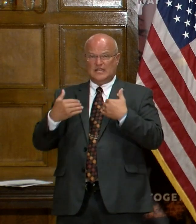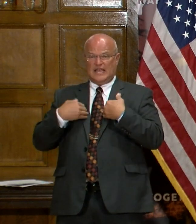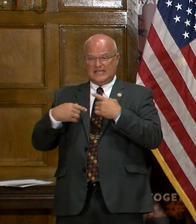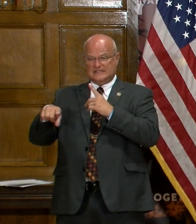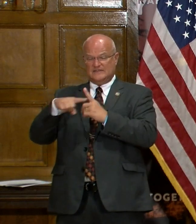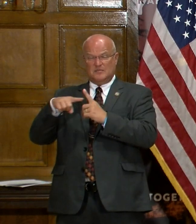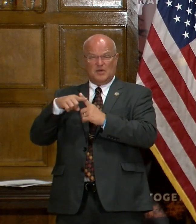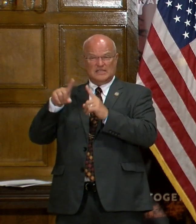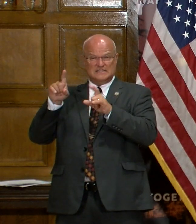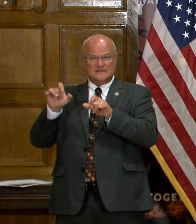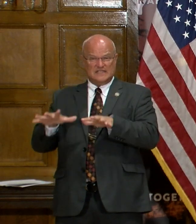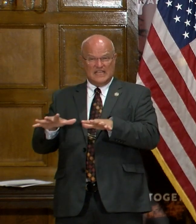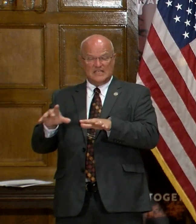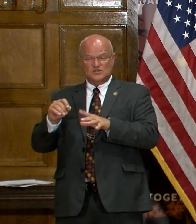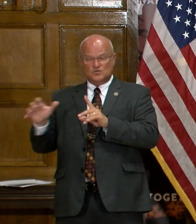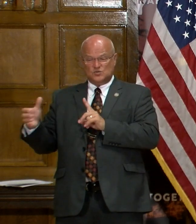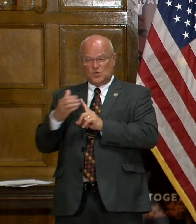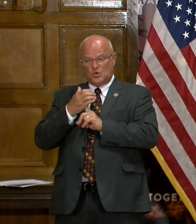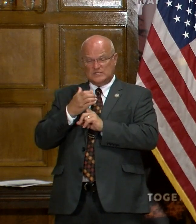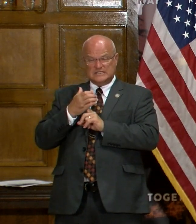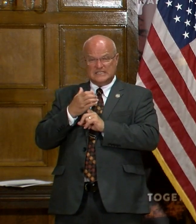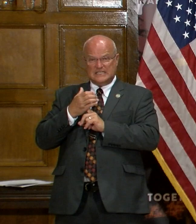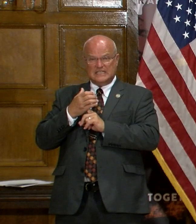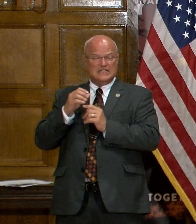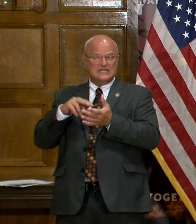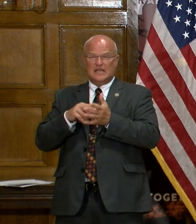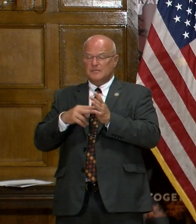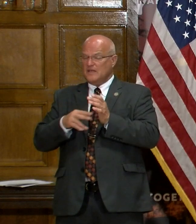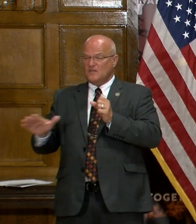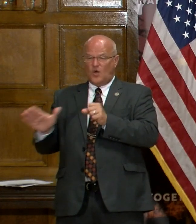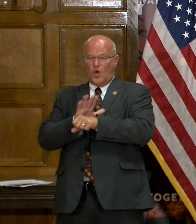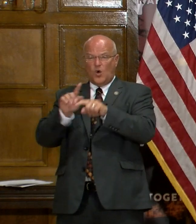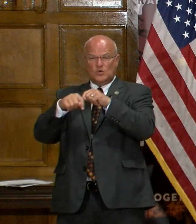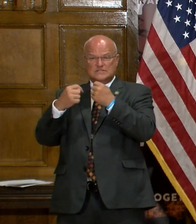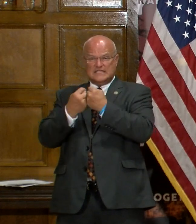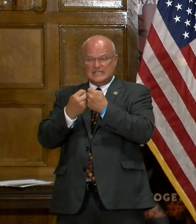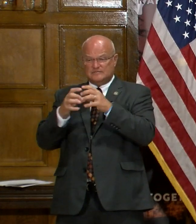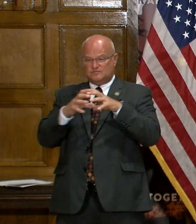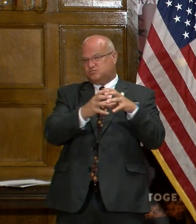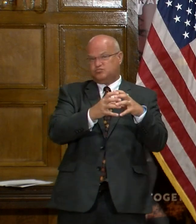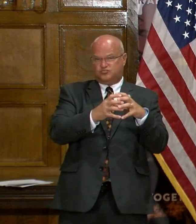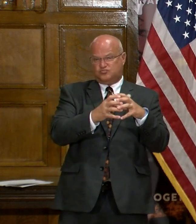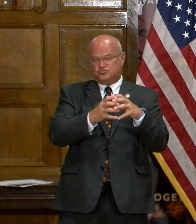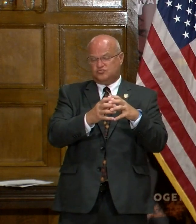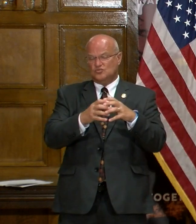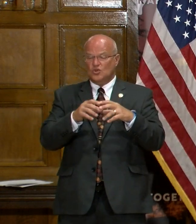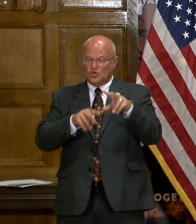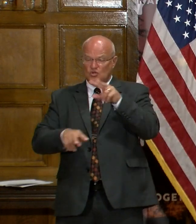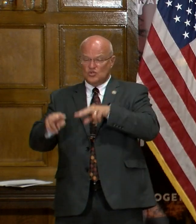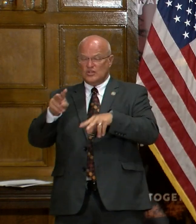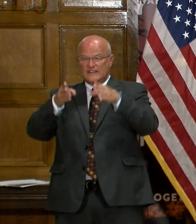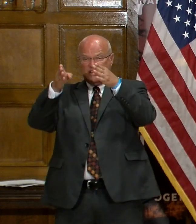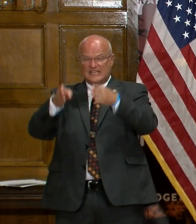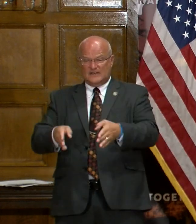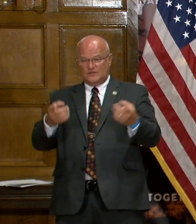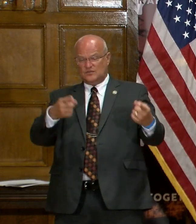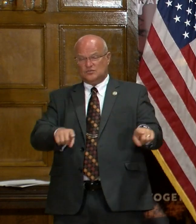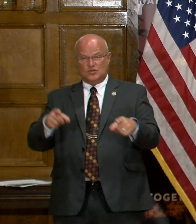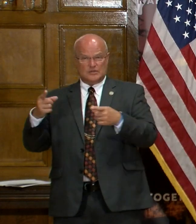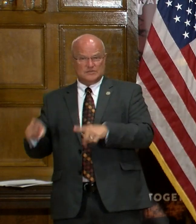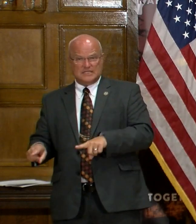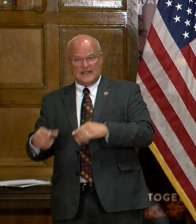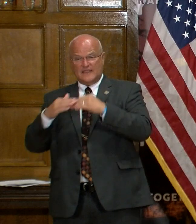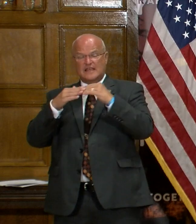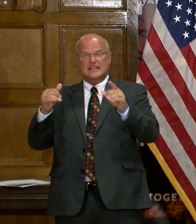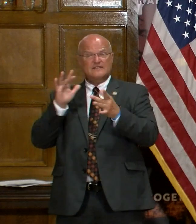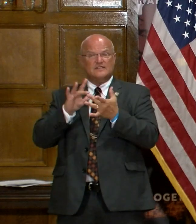has a positive test or is quarantined doesn't mean that the whole team is. You have to look at the individual circumstances,